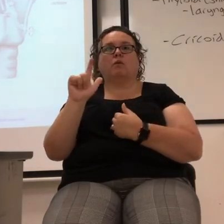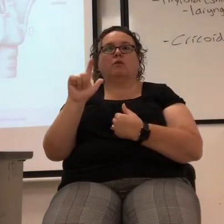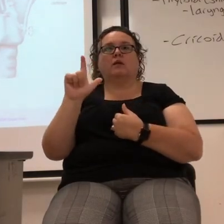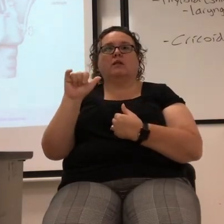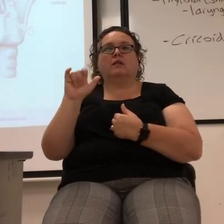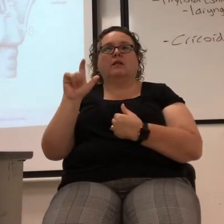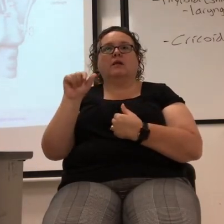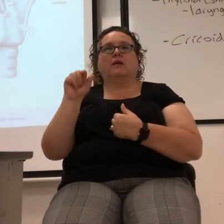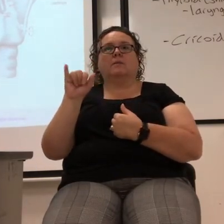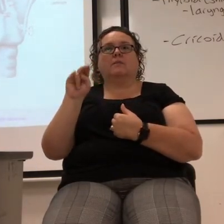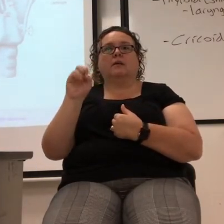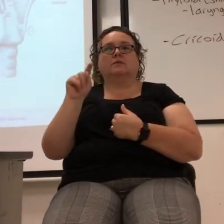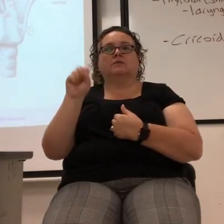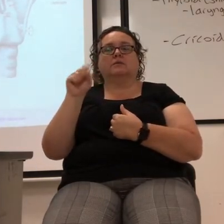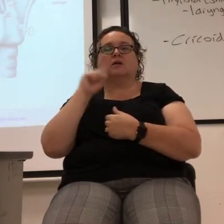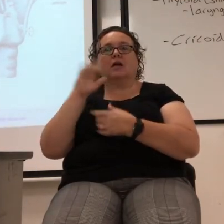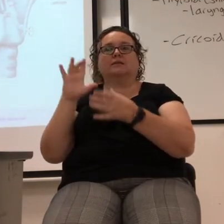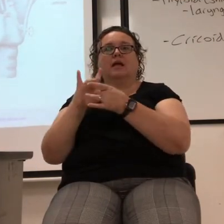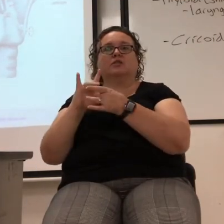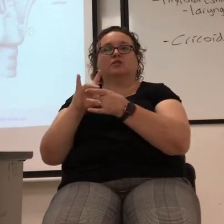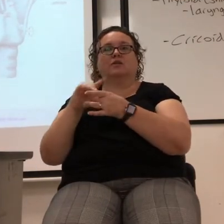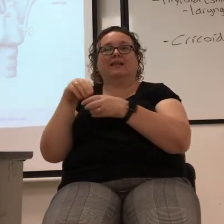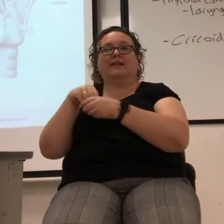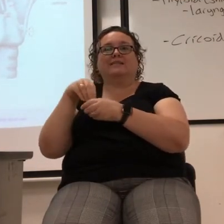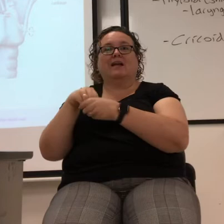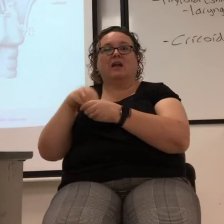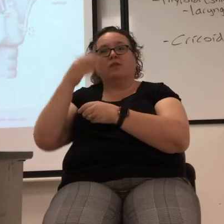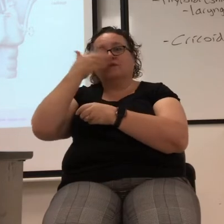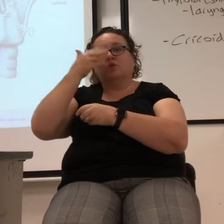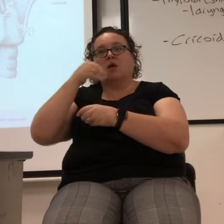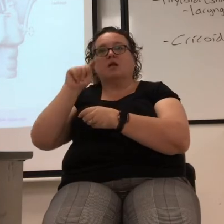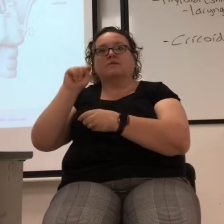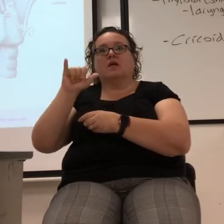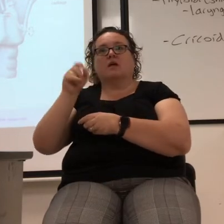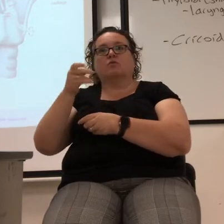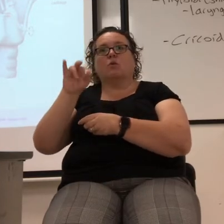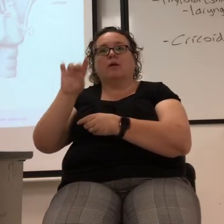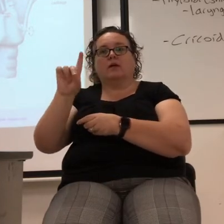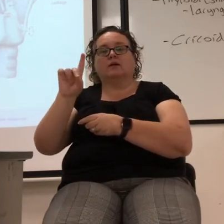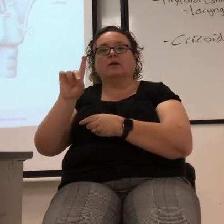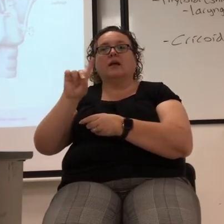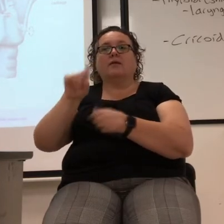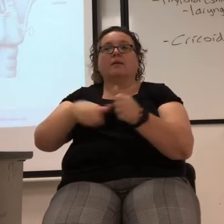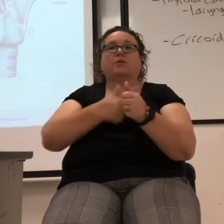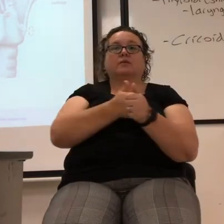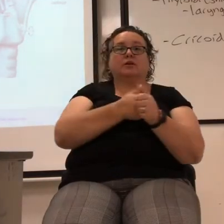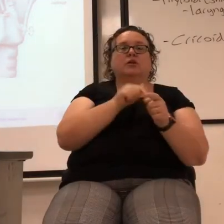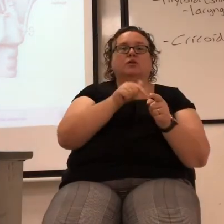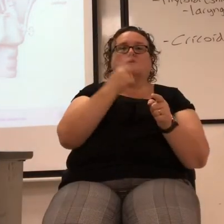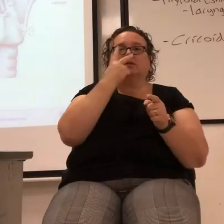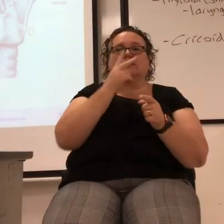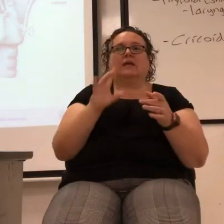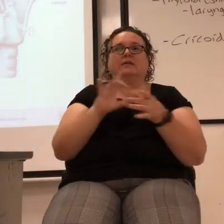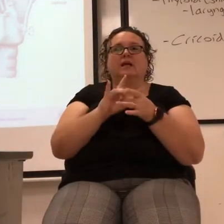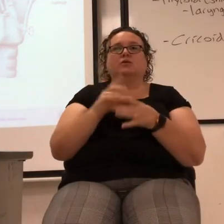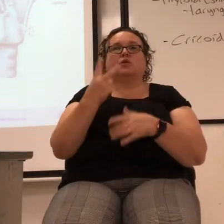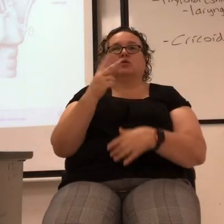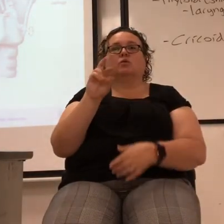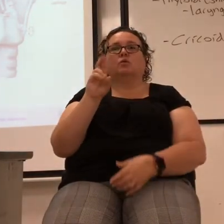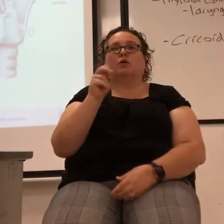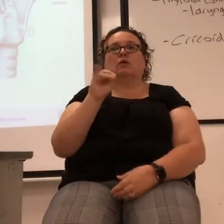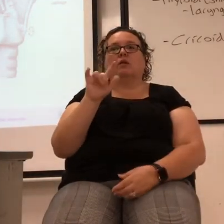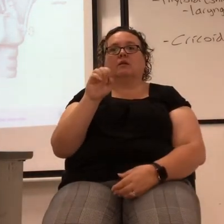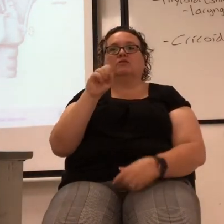They attach to the inside of the front of the thyroid. And then you run posteriorly and attach to these two cartilages that